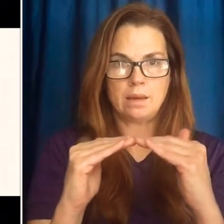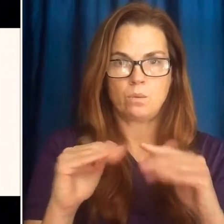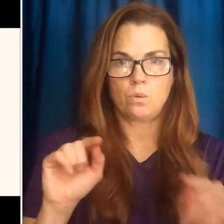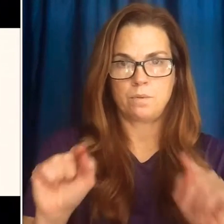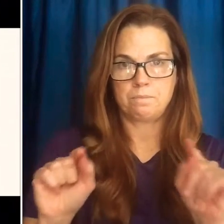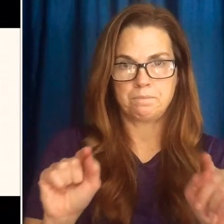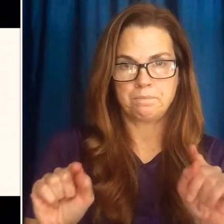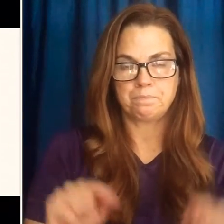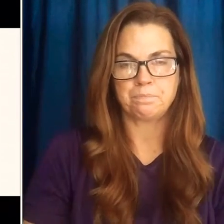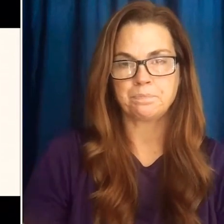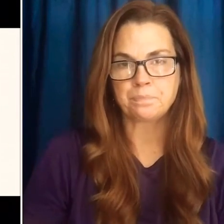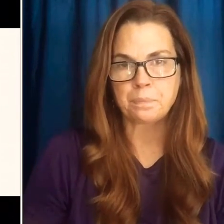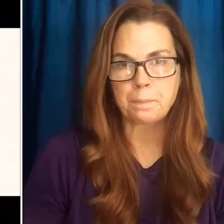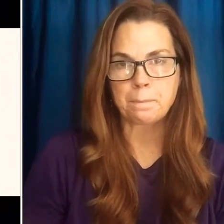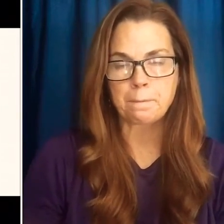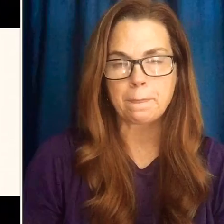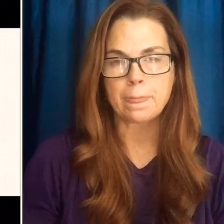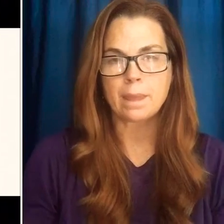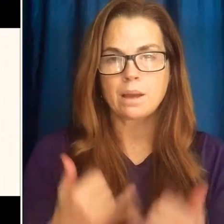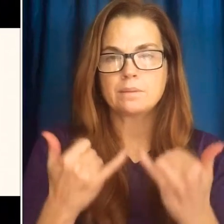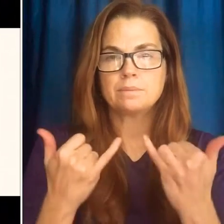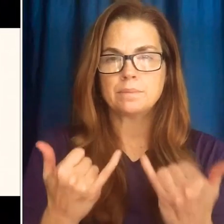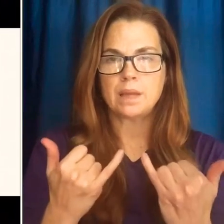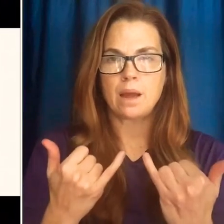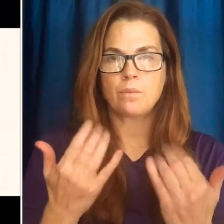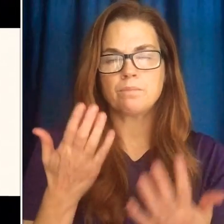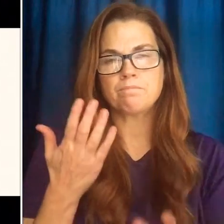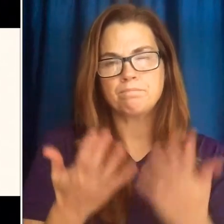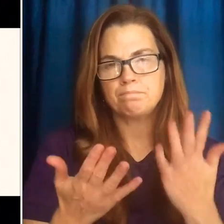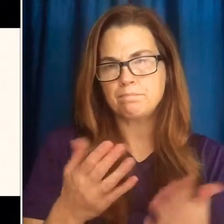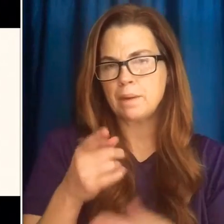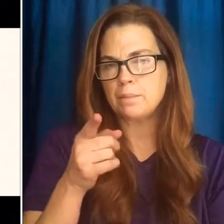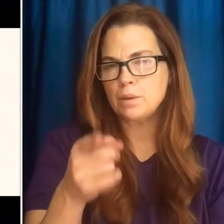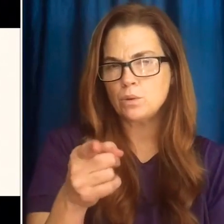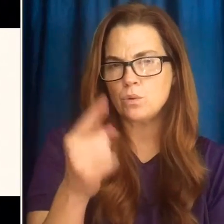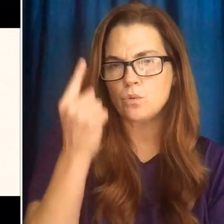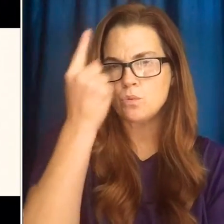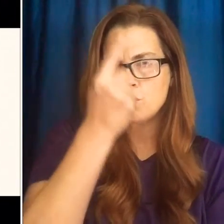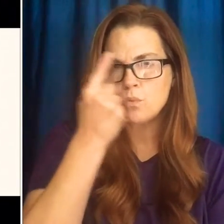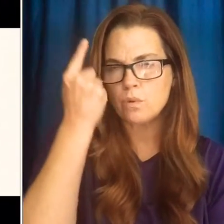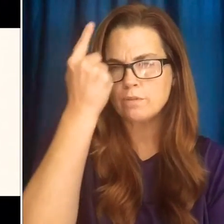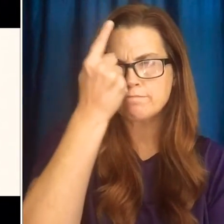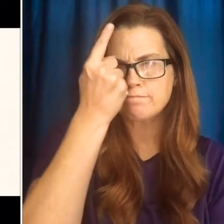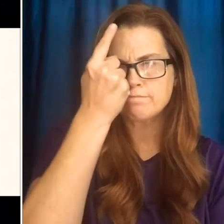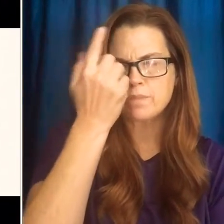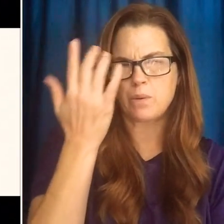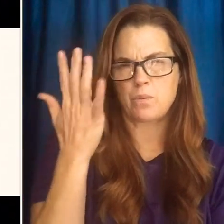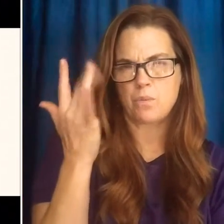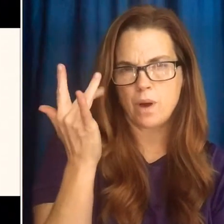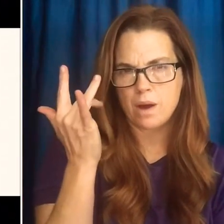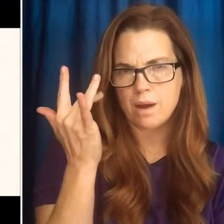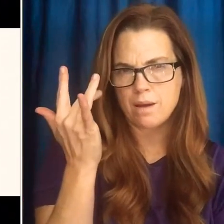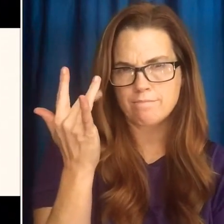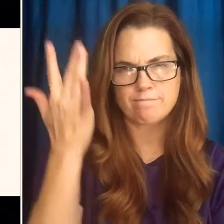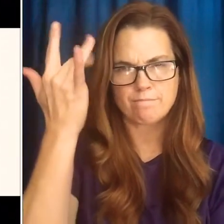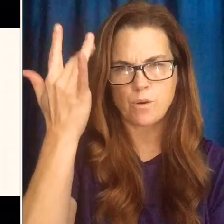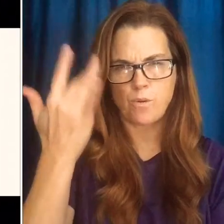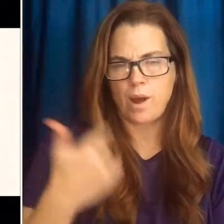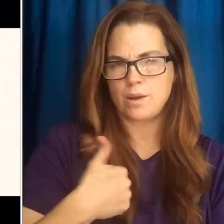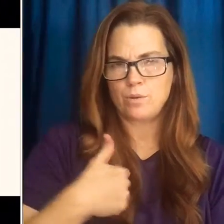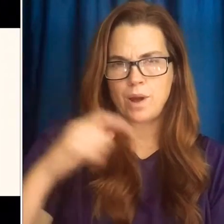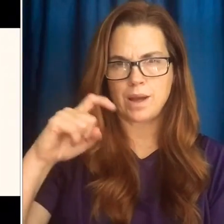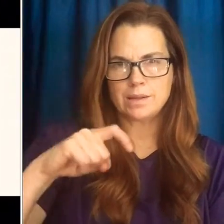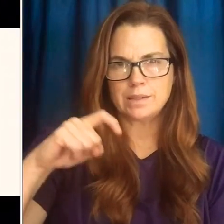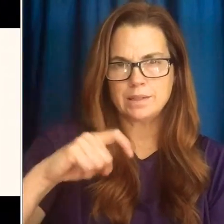question, why? Why do I need to know that a fraction, say like